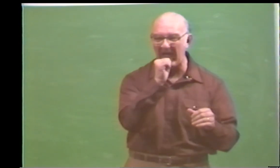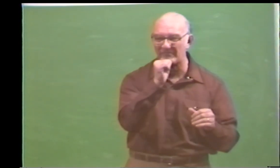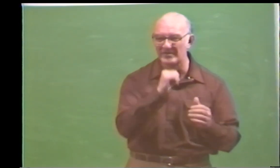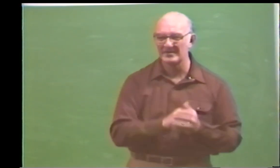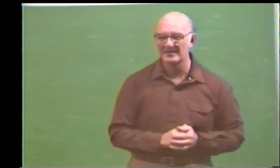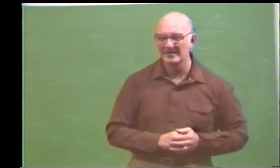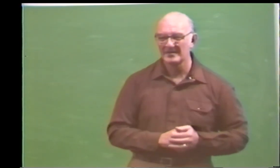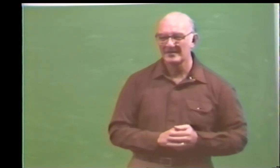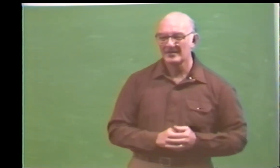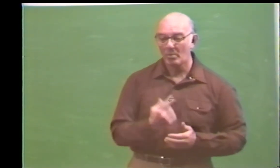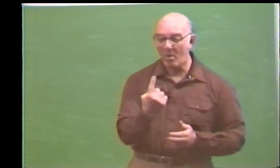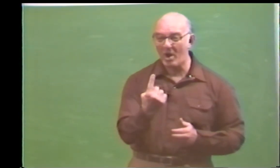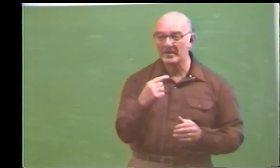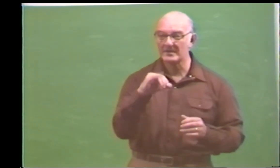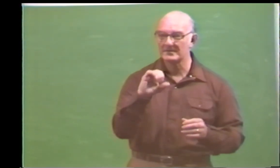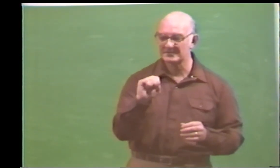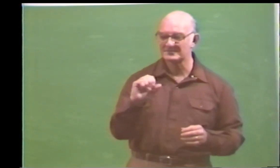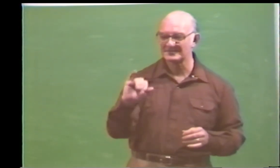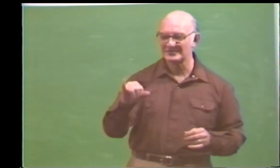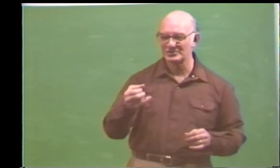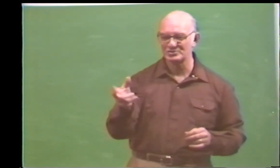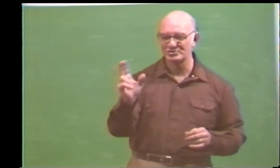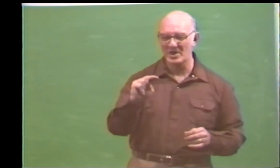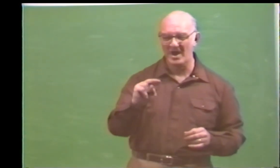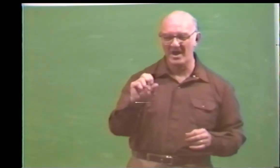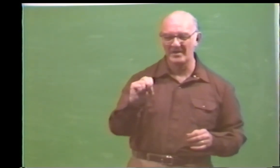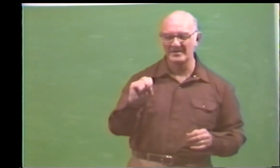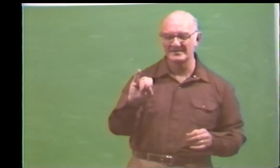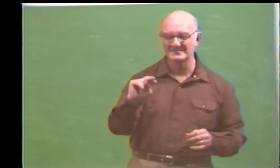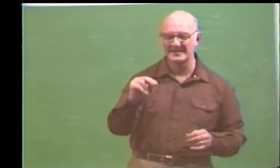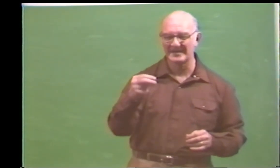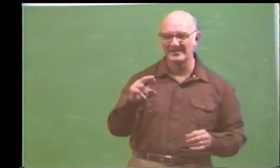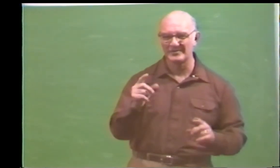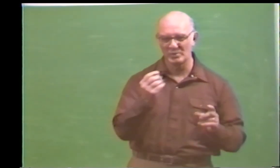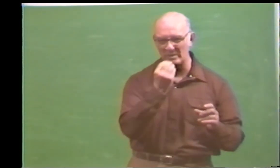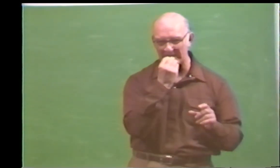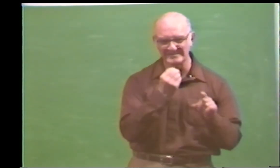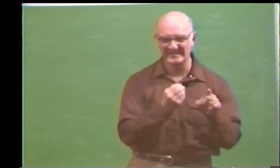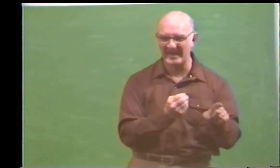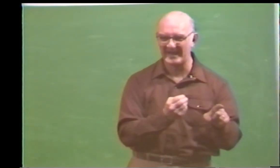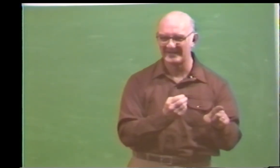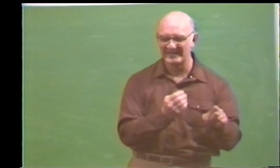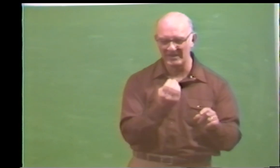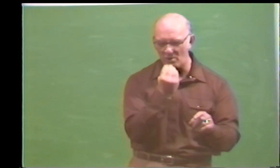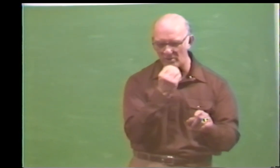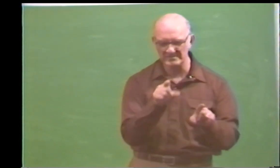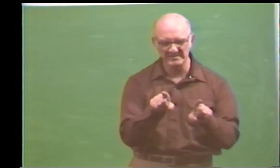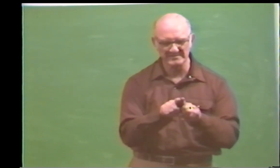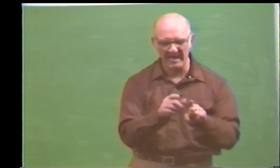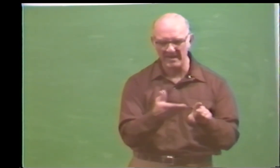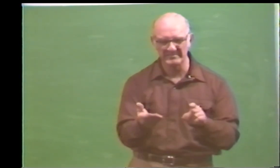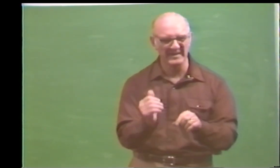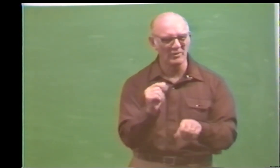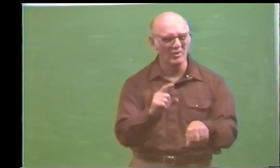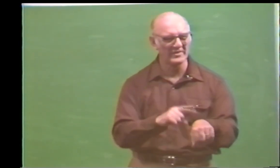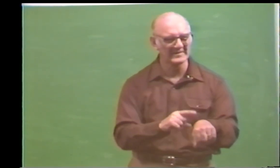tavern. One is John Singer, who eats there. He orders the same thing all the